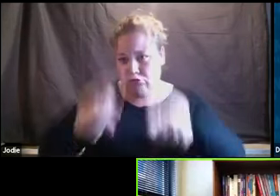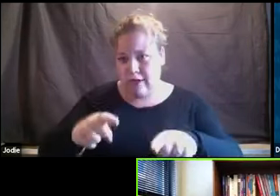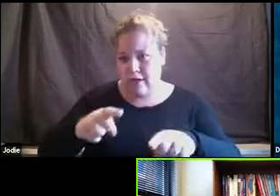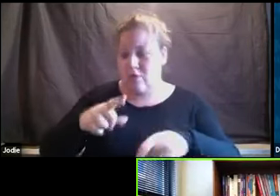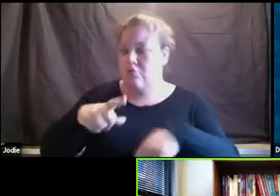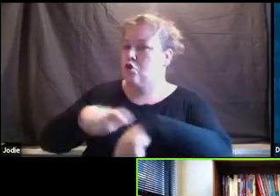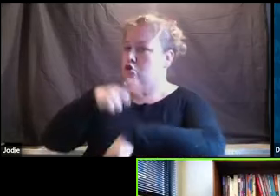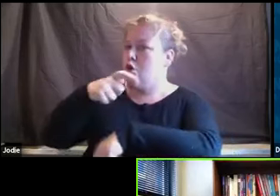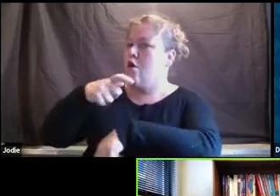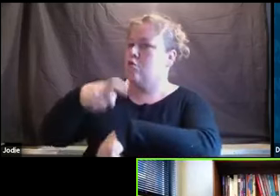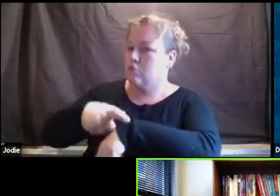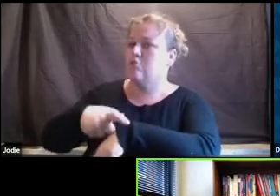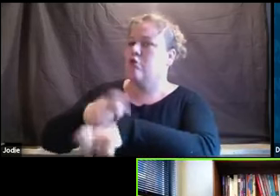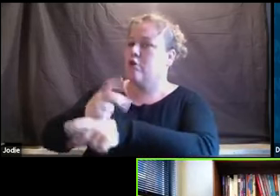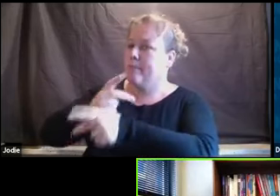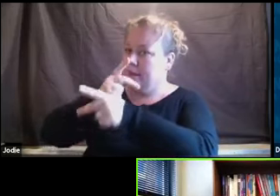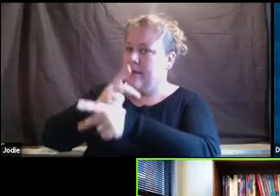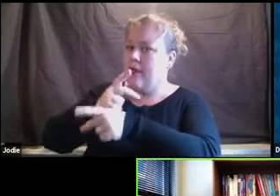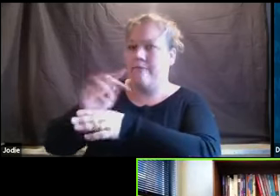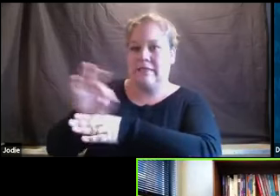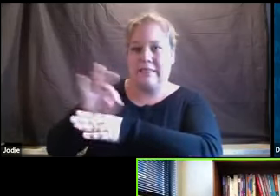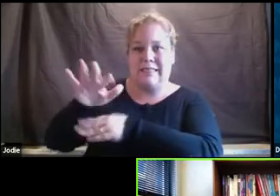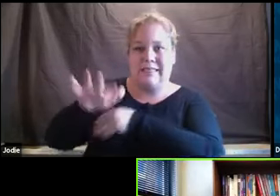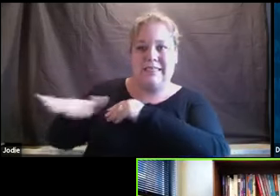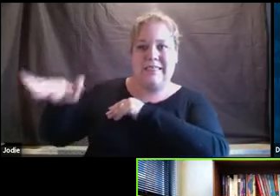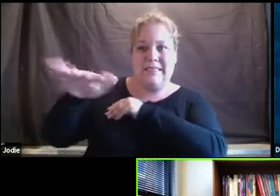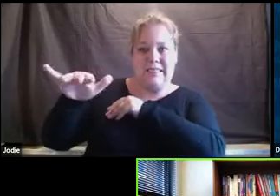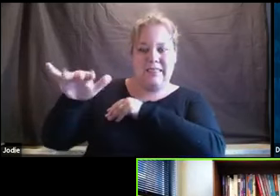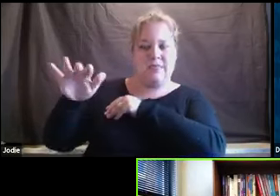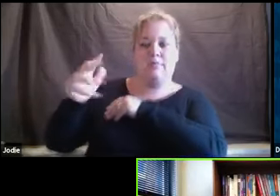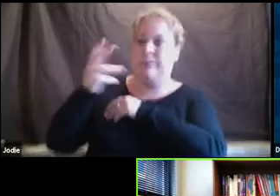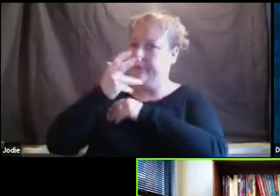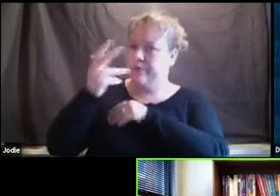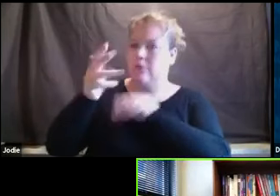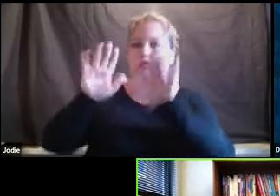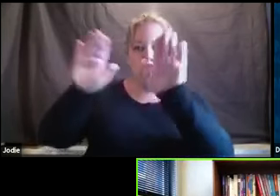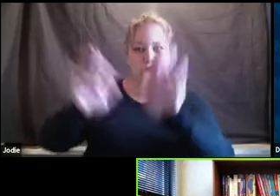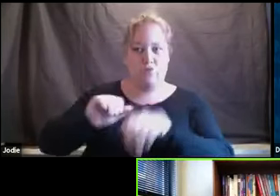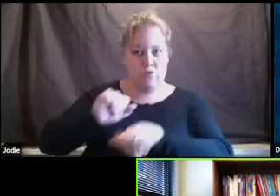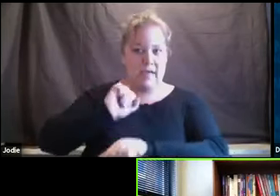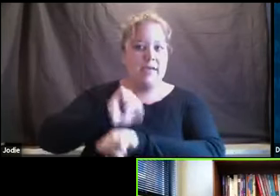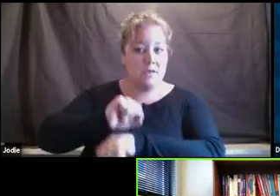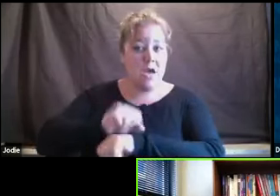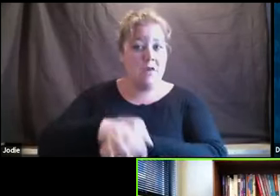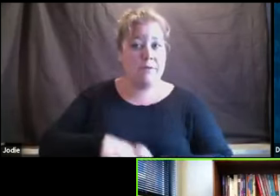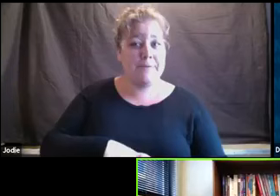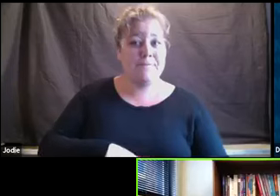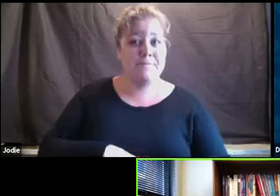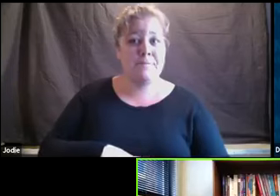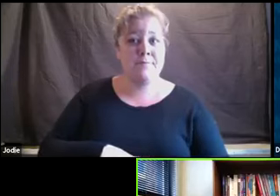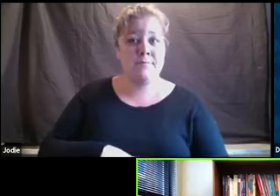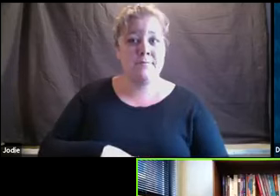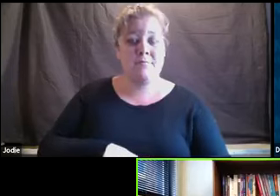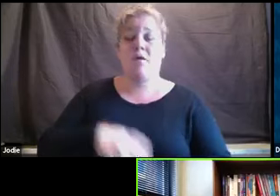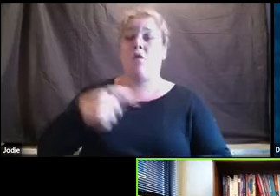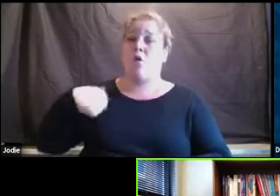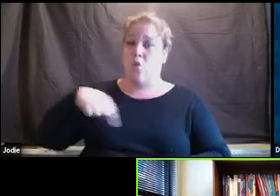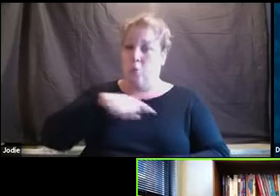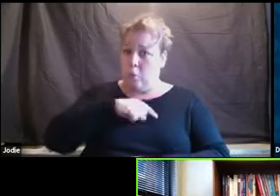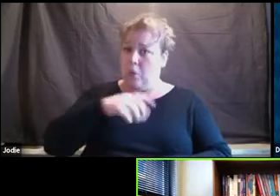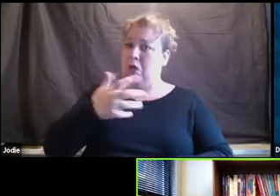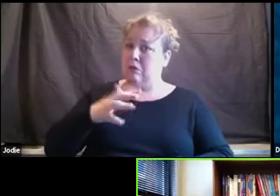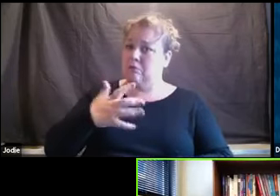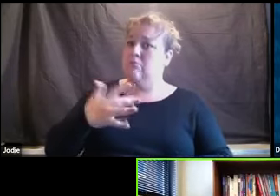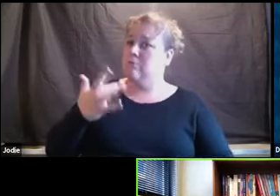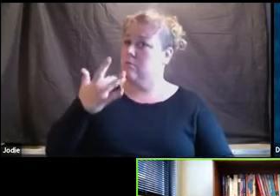in our area have done an excellent job. We've been fortunate that the COVID is in